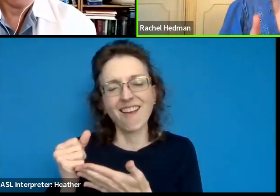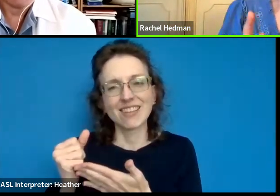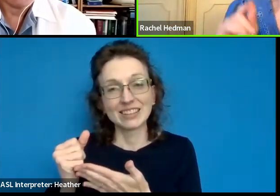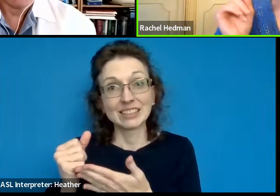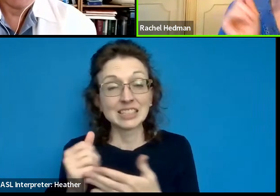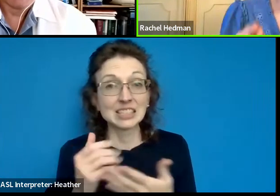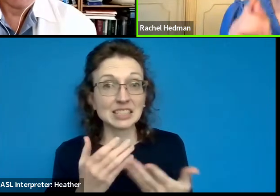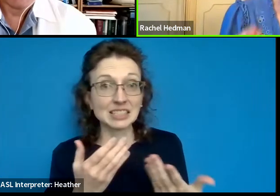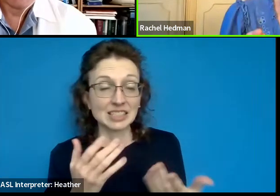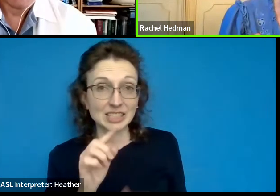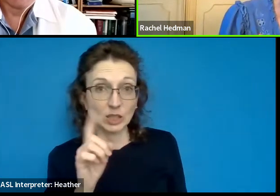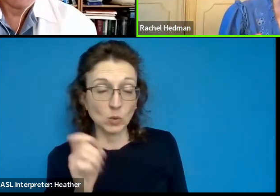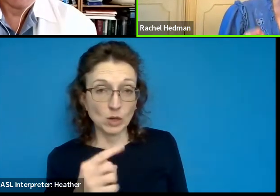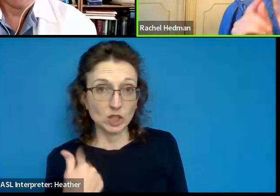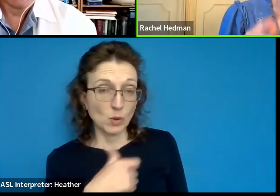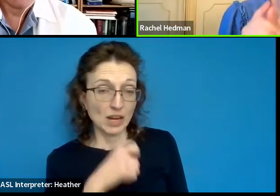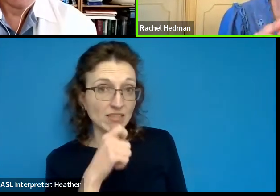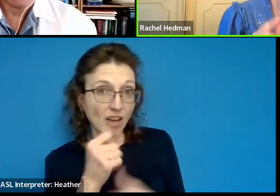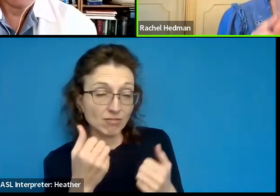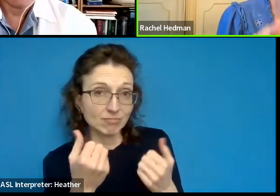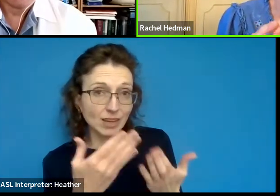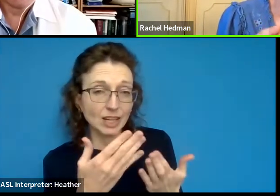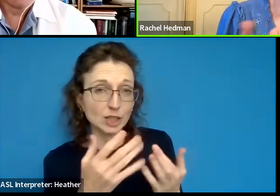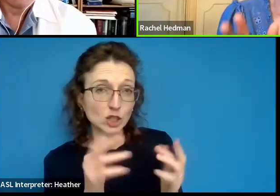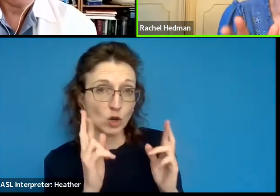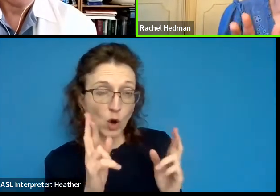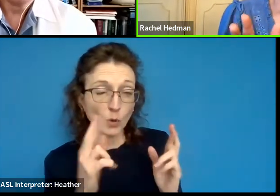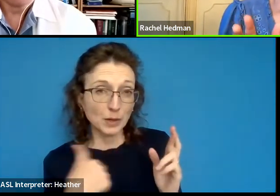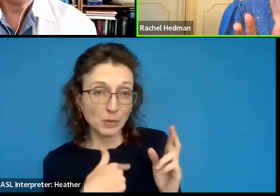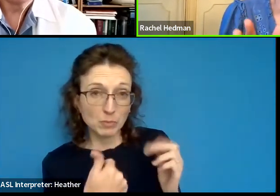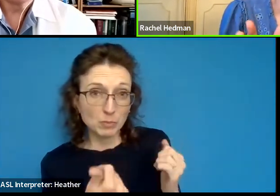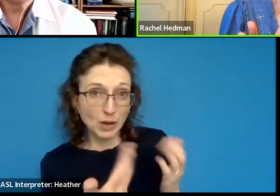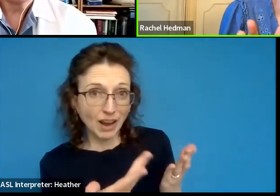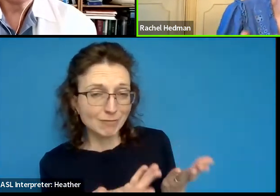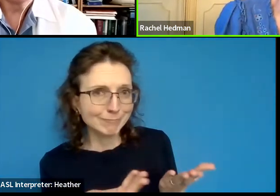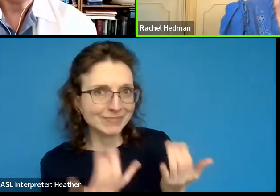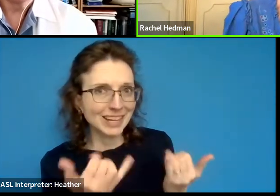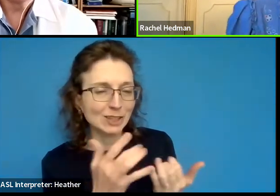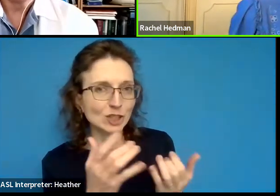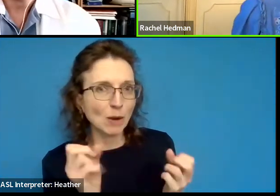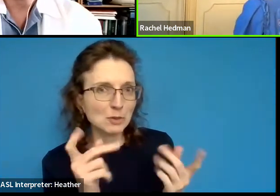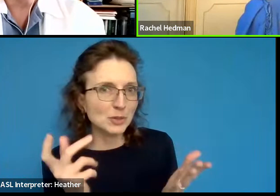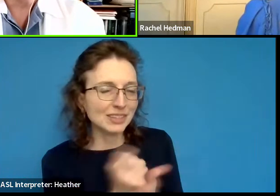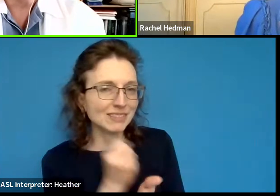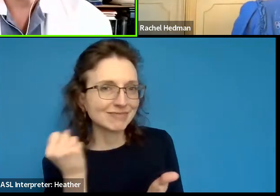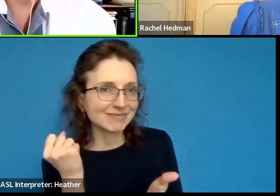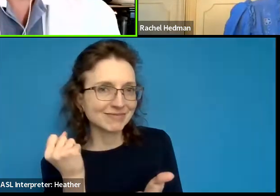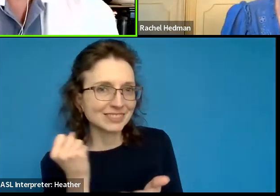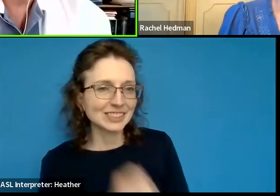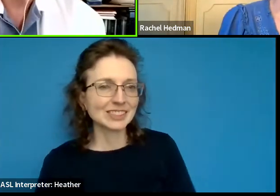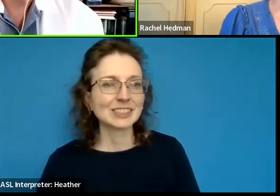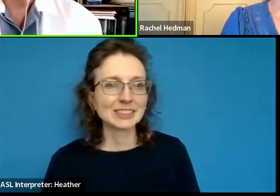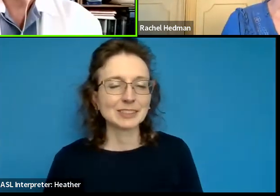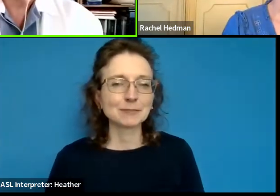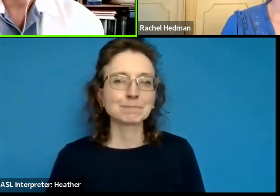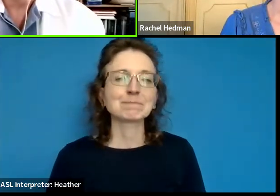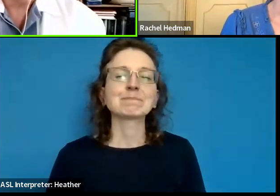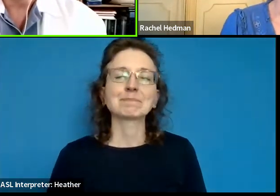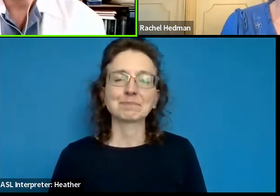there a question that we didn't ask that you were hoping we would ask? This is your chance to answer. Well, here is